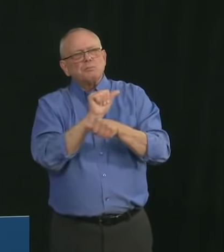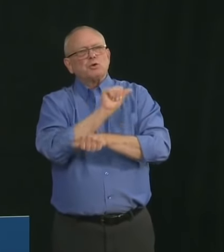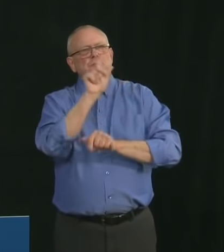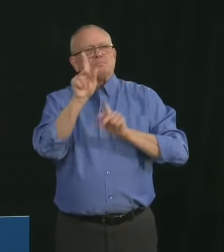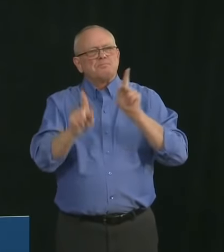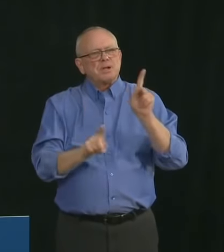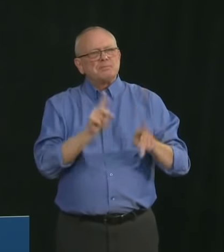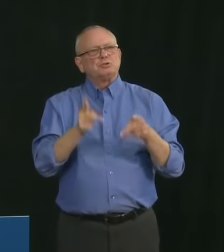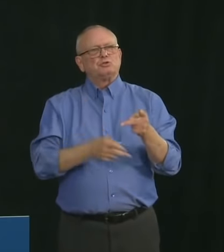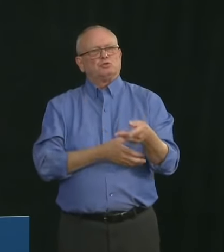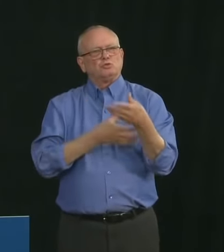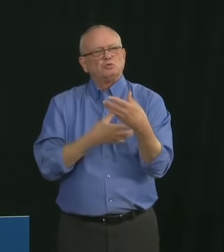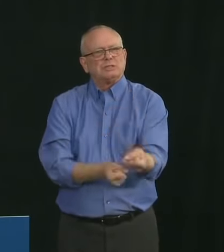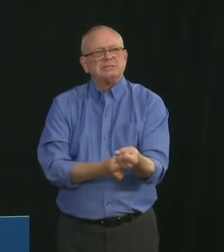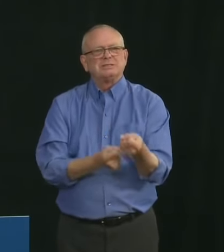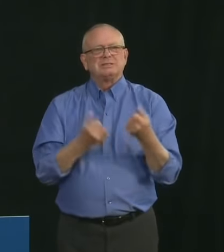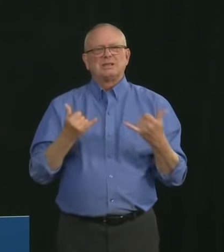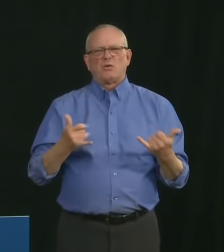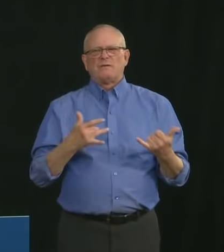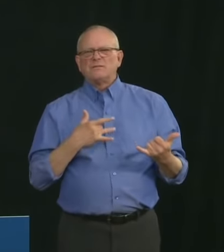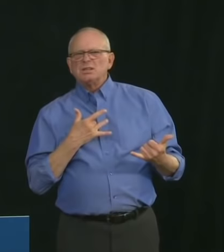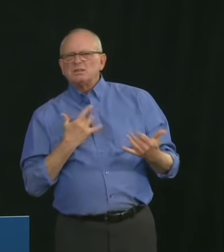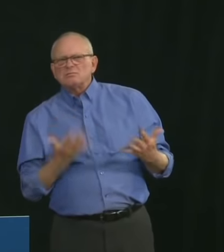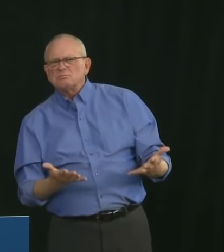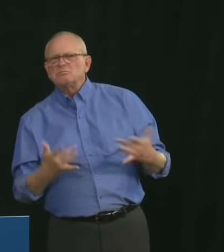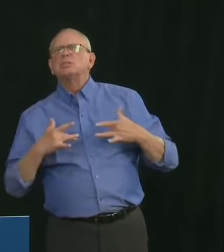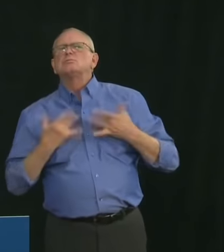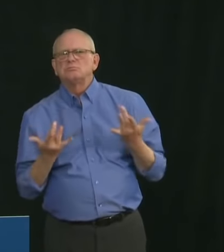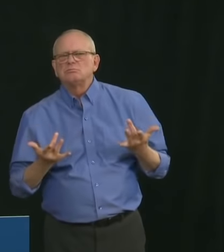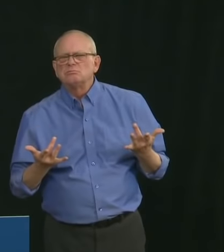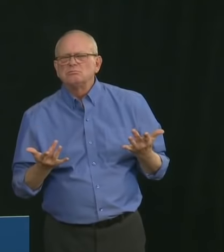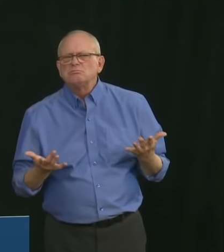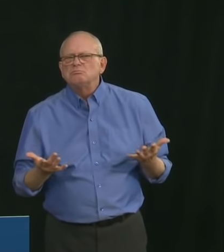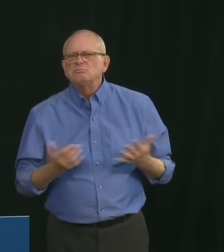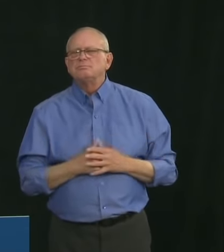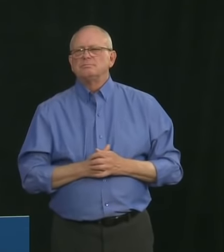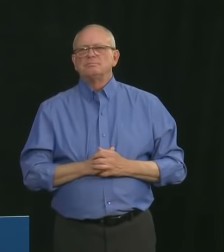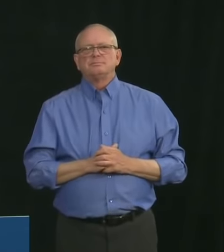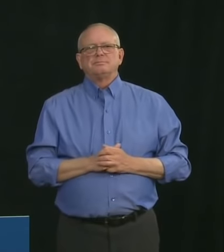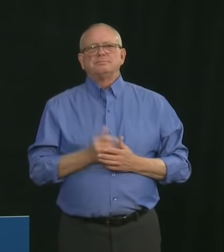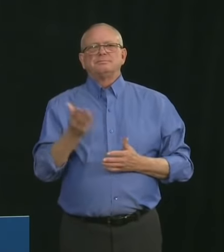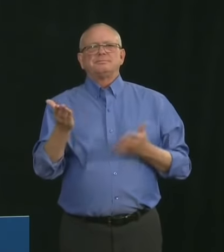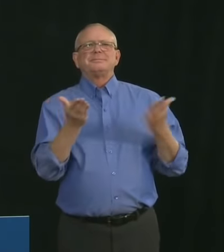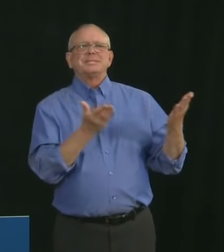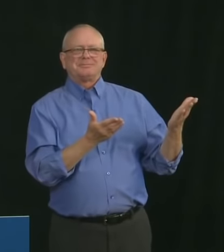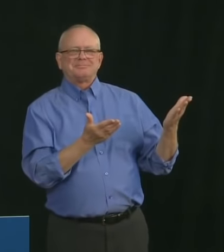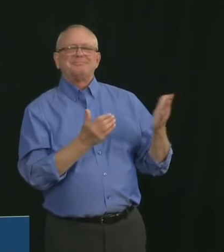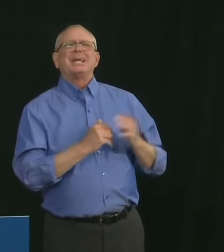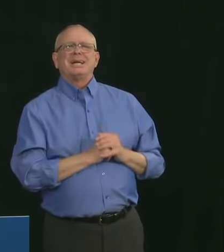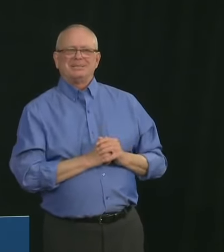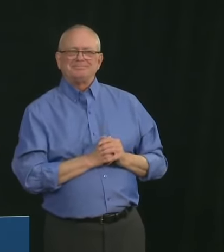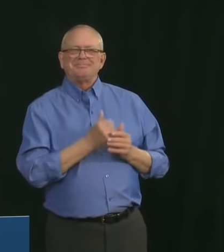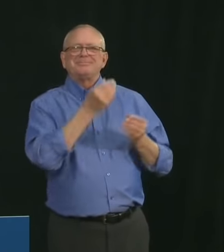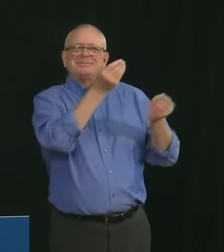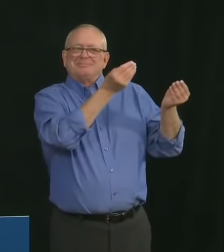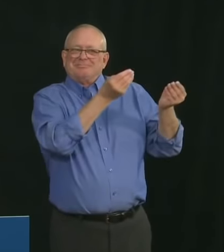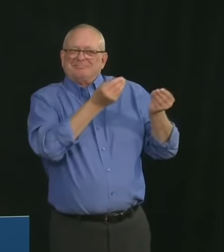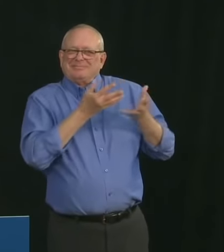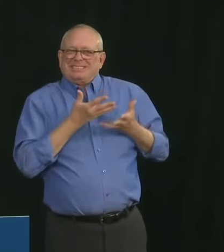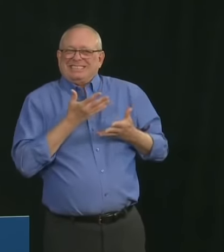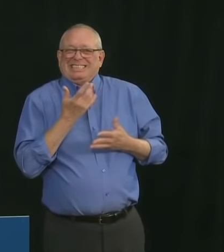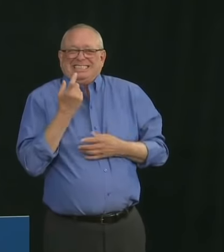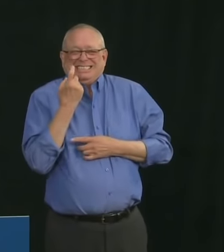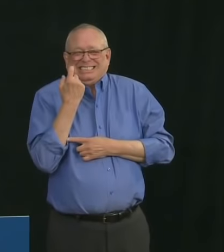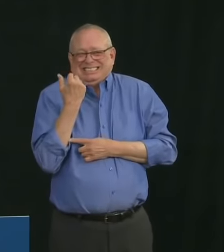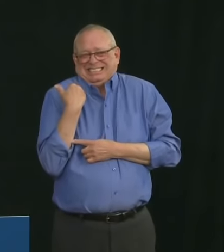this week, and what I understand happened was that some of the